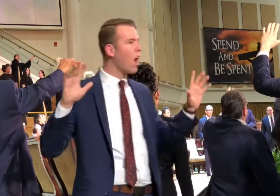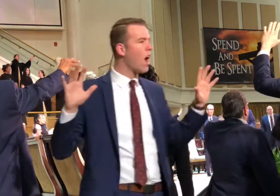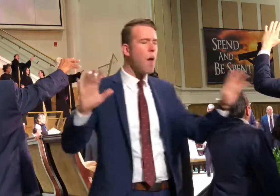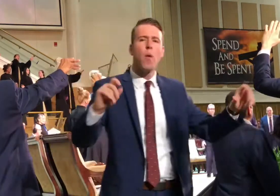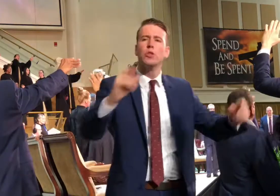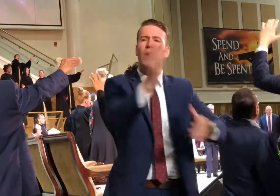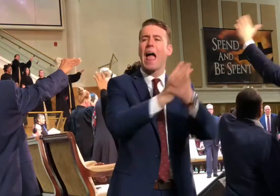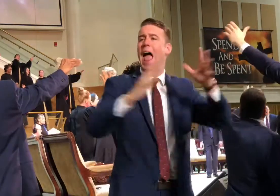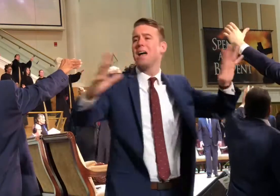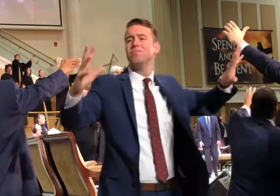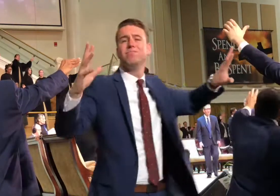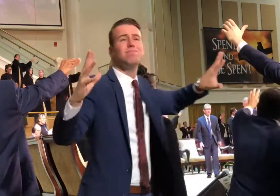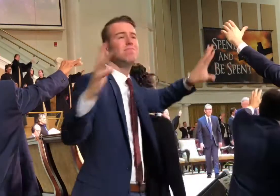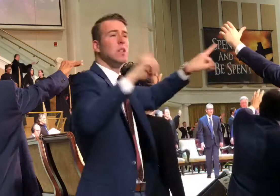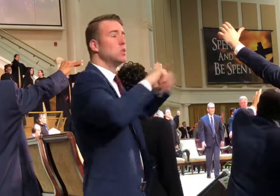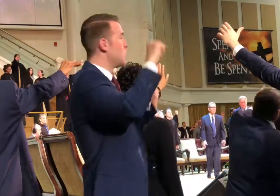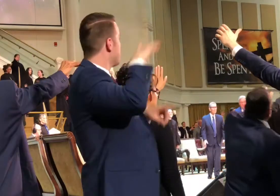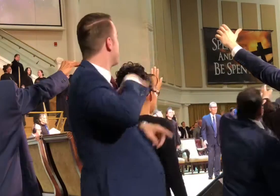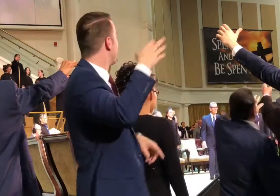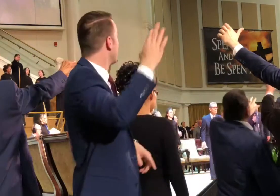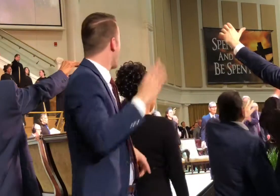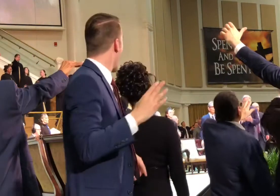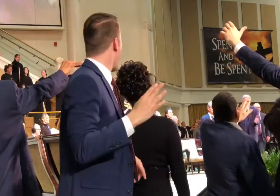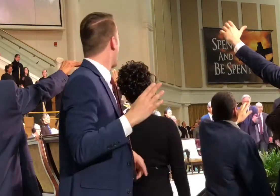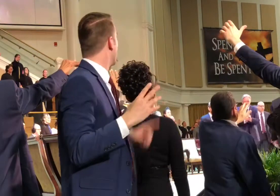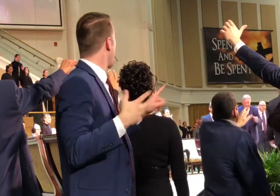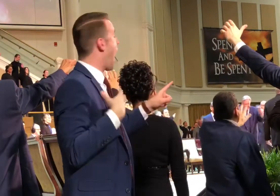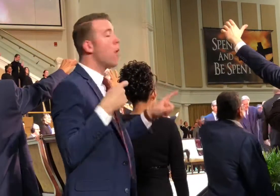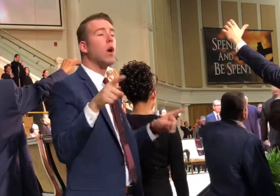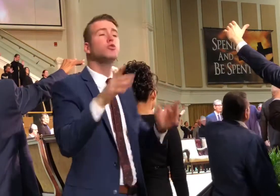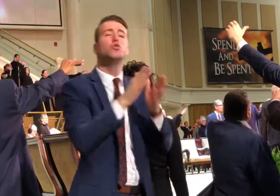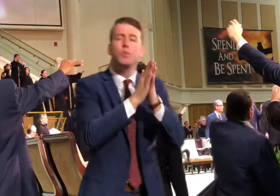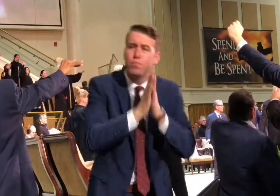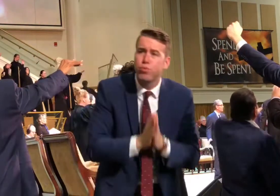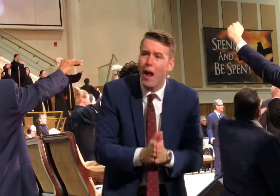your hands to men of God. And I want you to pray.